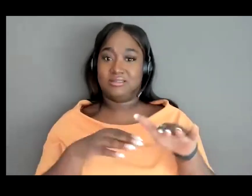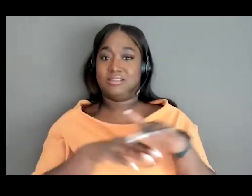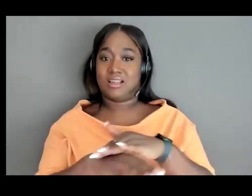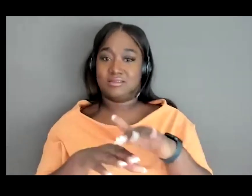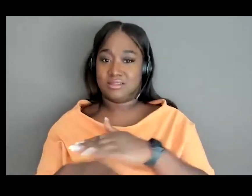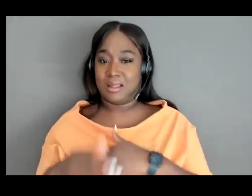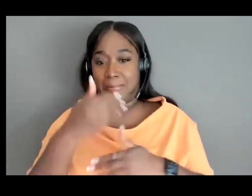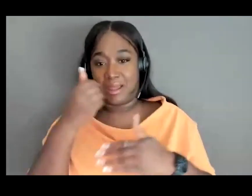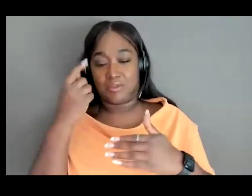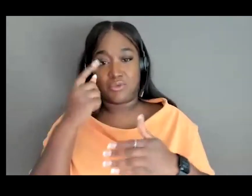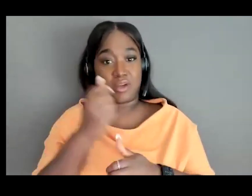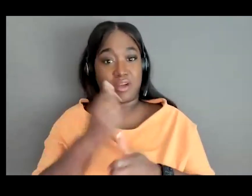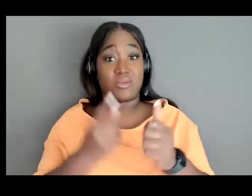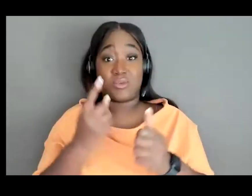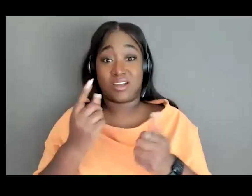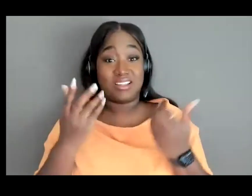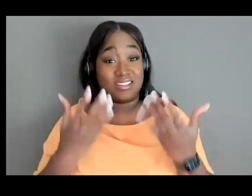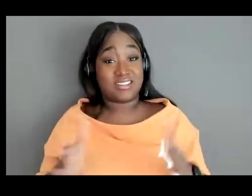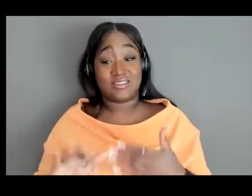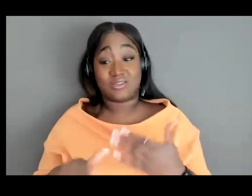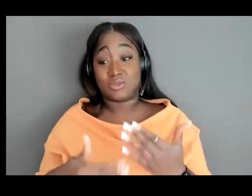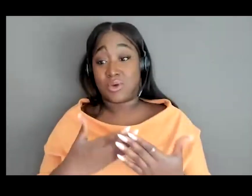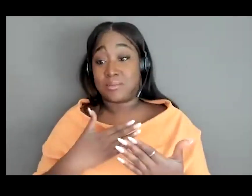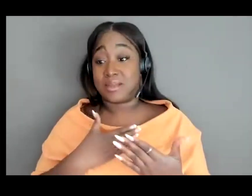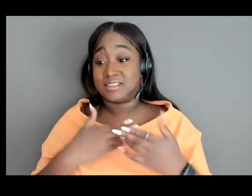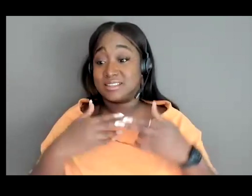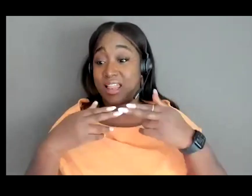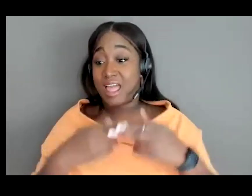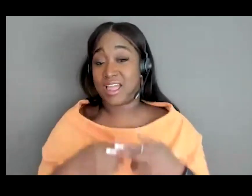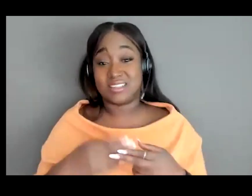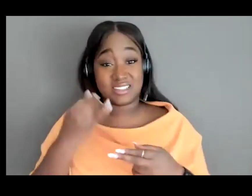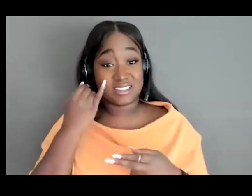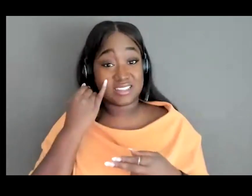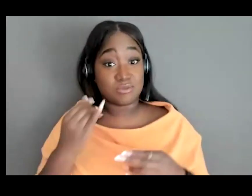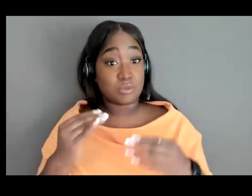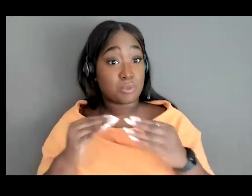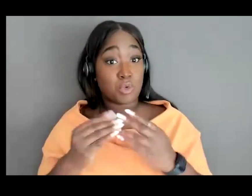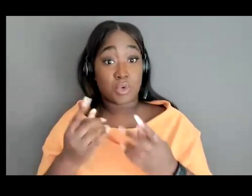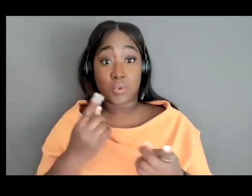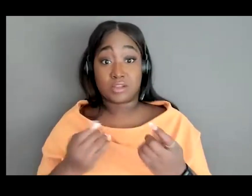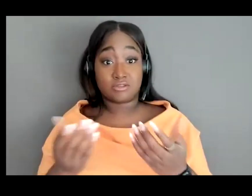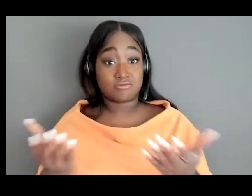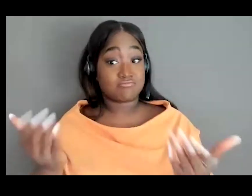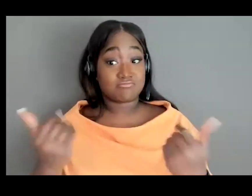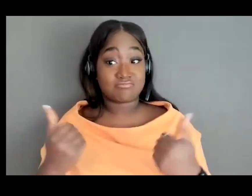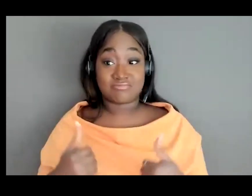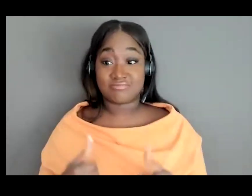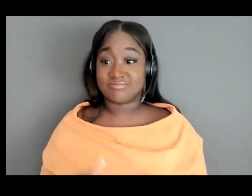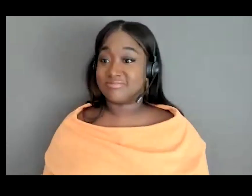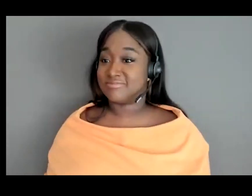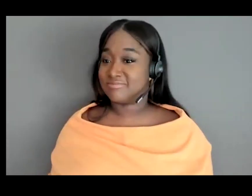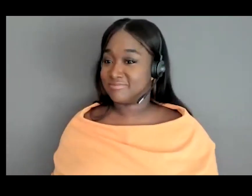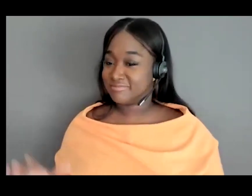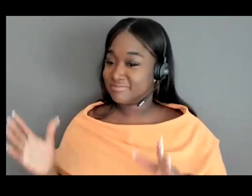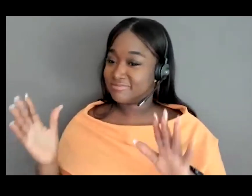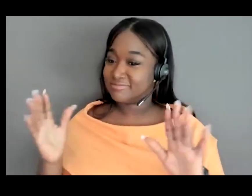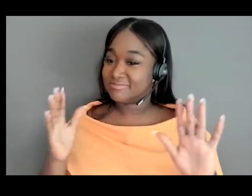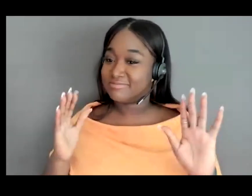everyone. So that's all my slides. If there are more questions.